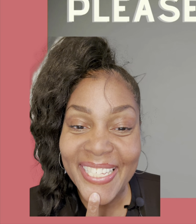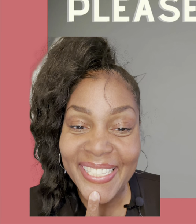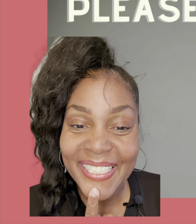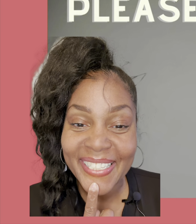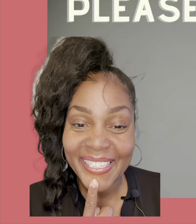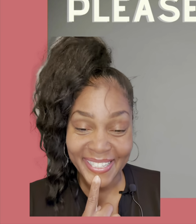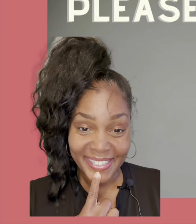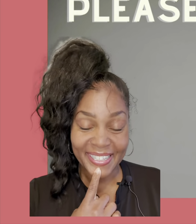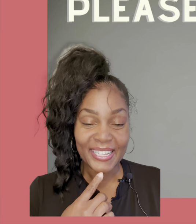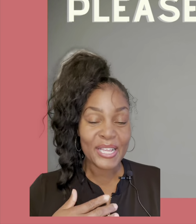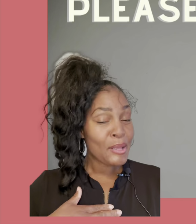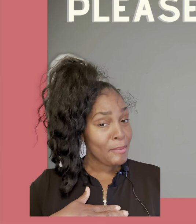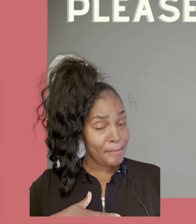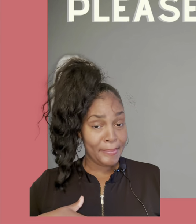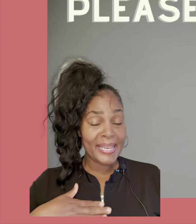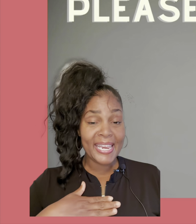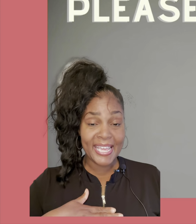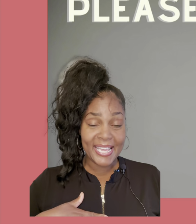Please.